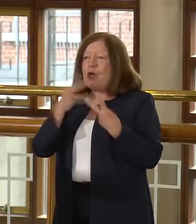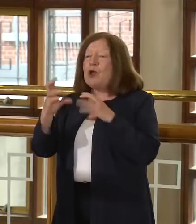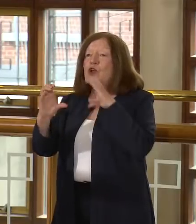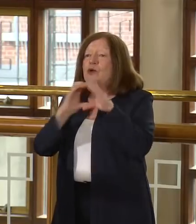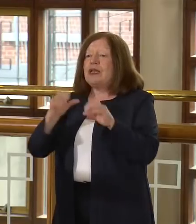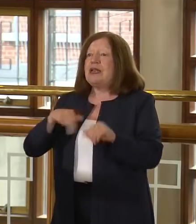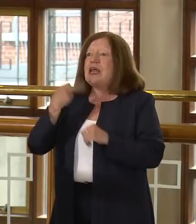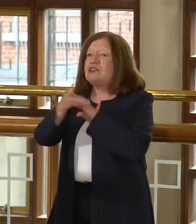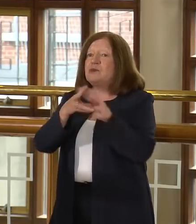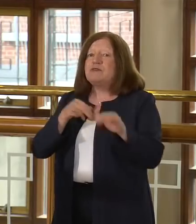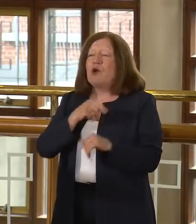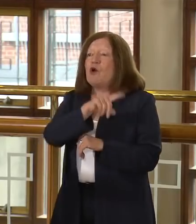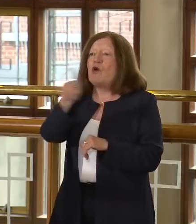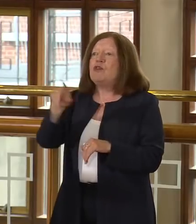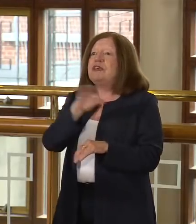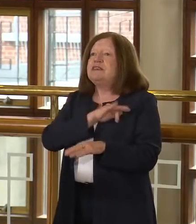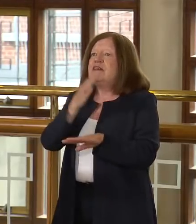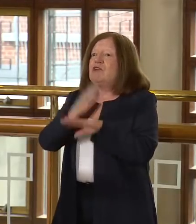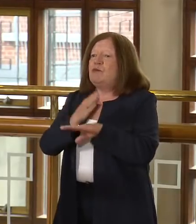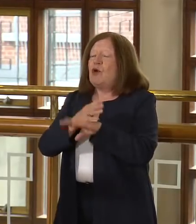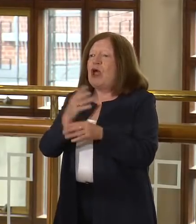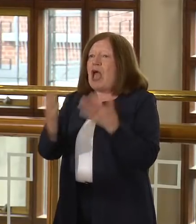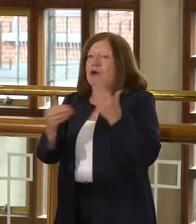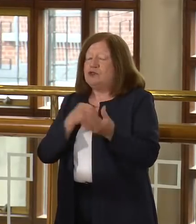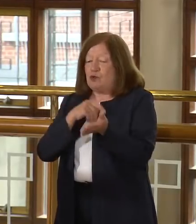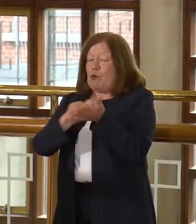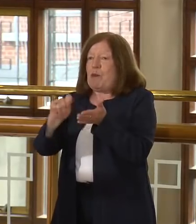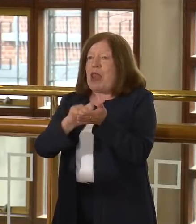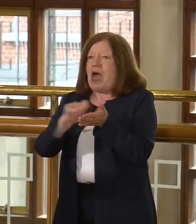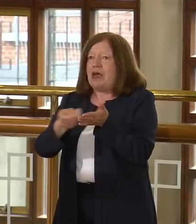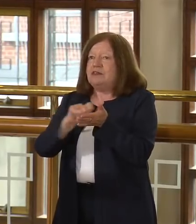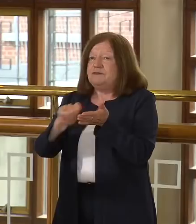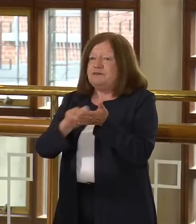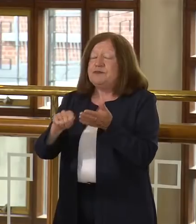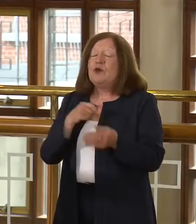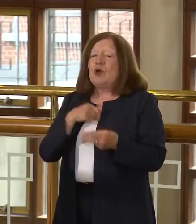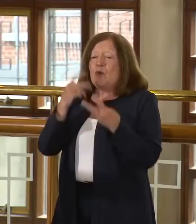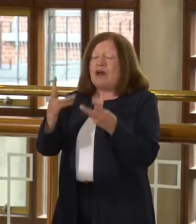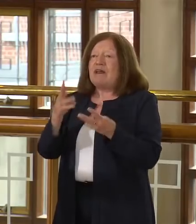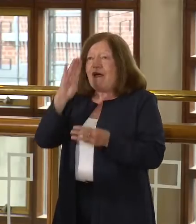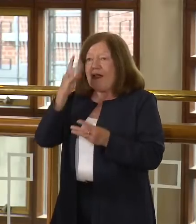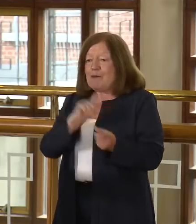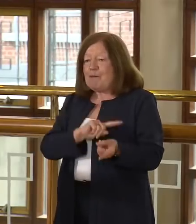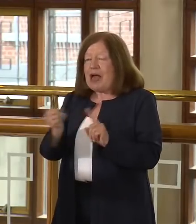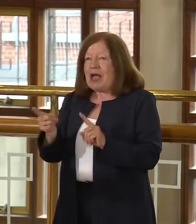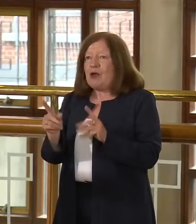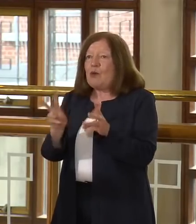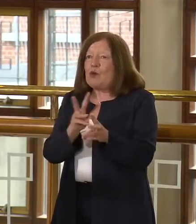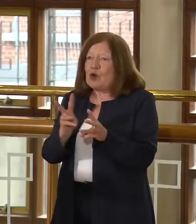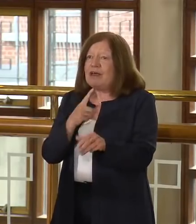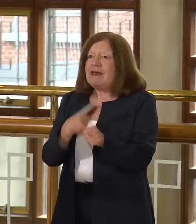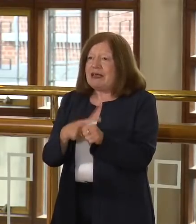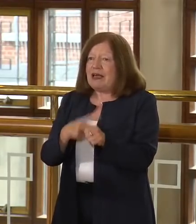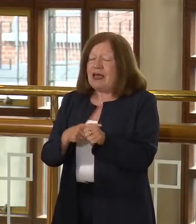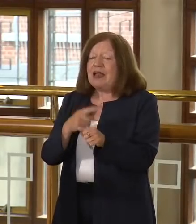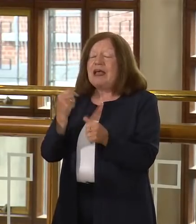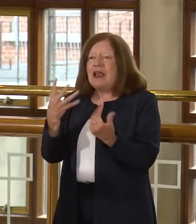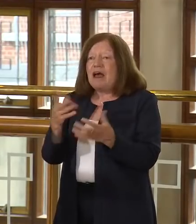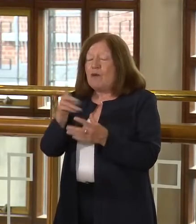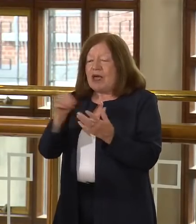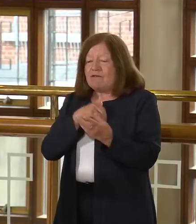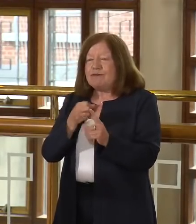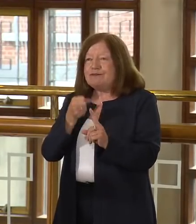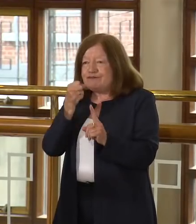next week to all of those self-employed or sole traders how to apply for it. We want to get Ireland back working again, and in many cases that means